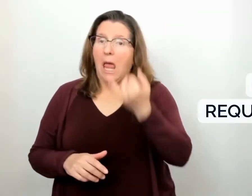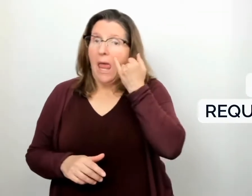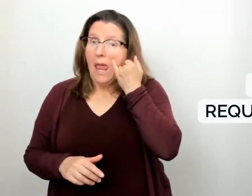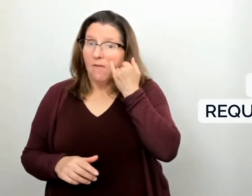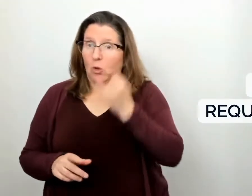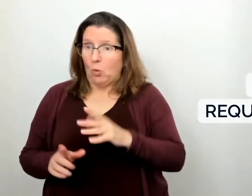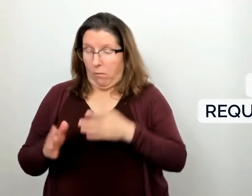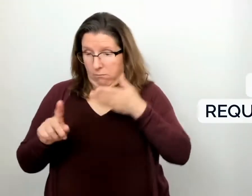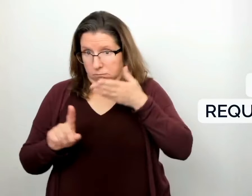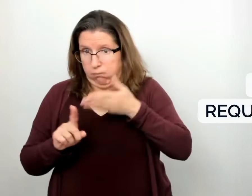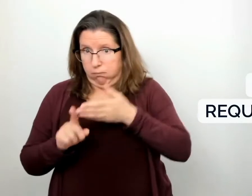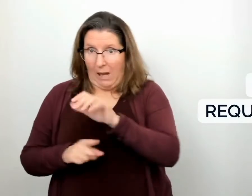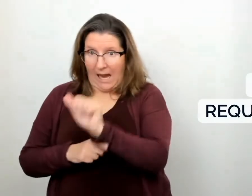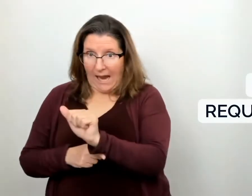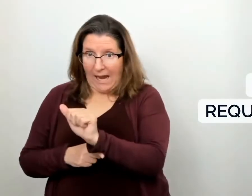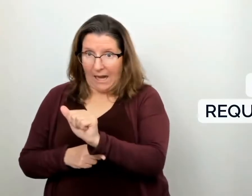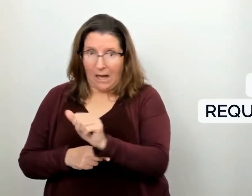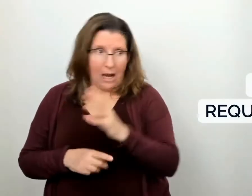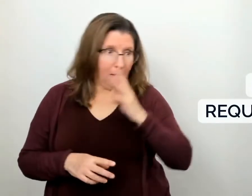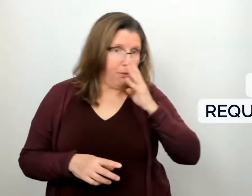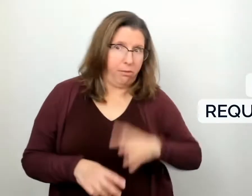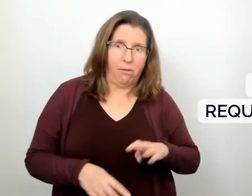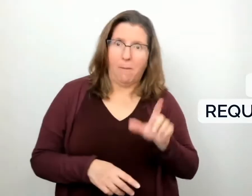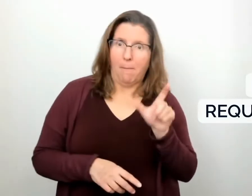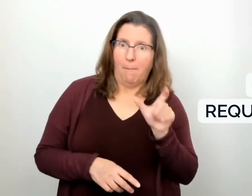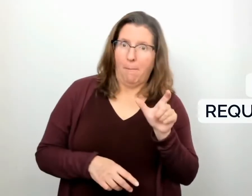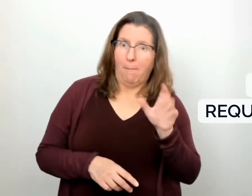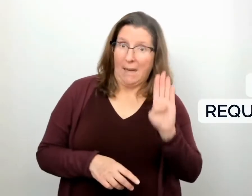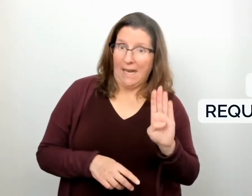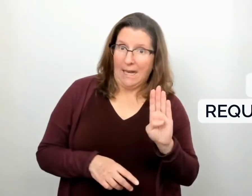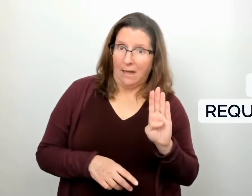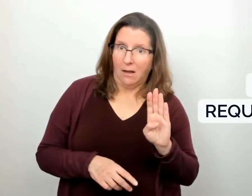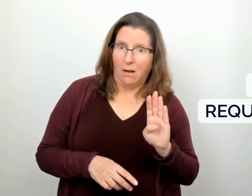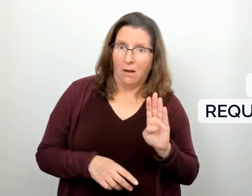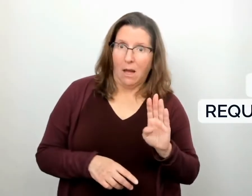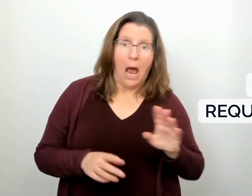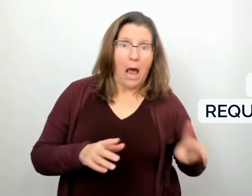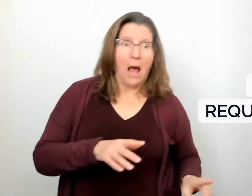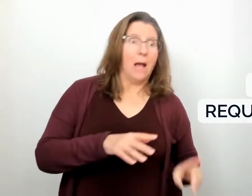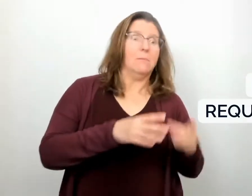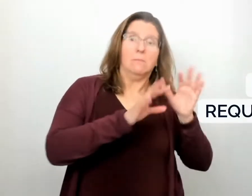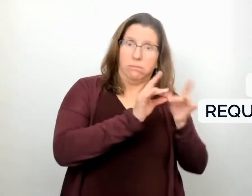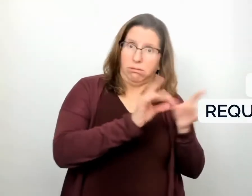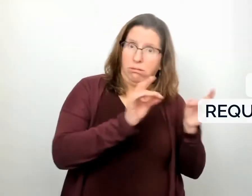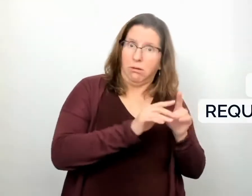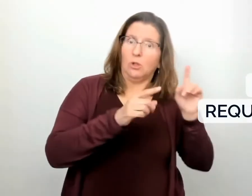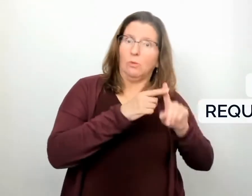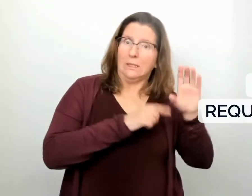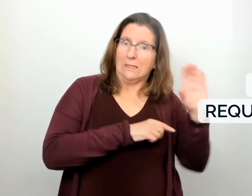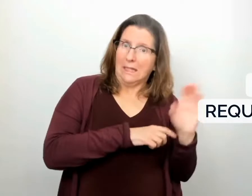that part. It should make sense that if you answer A and C and not B, then you will not be awarded